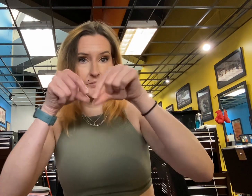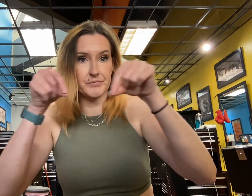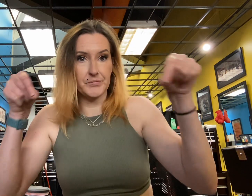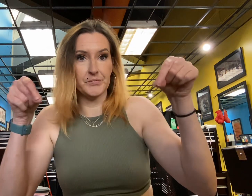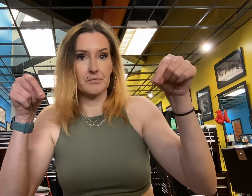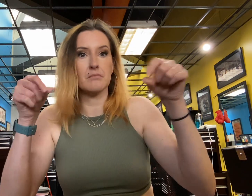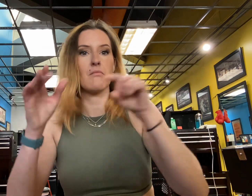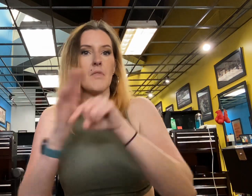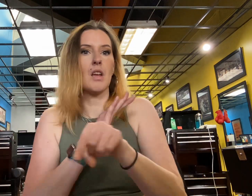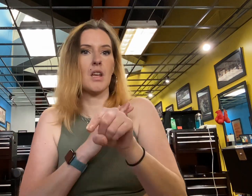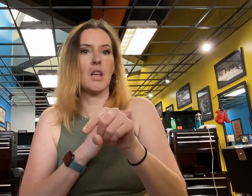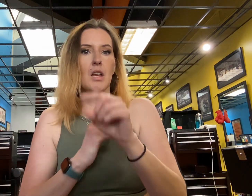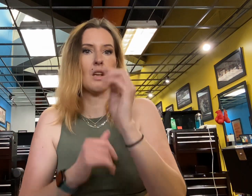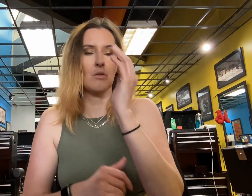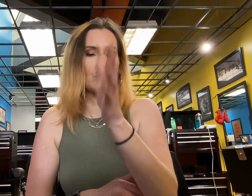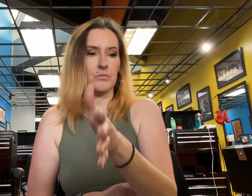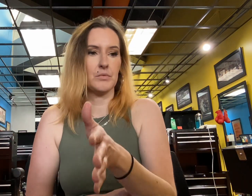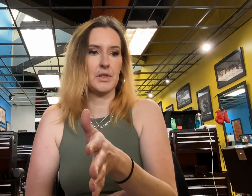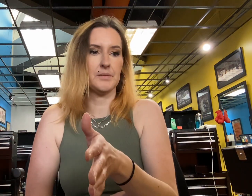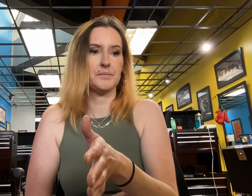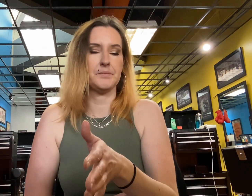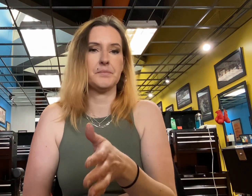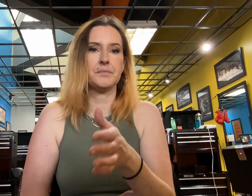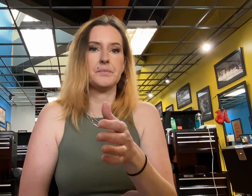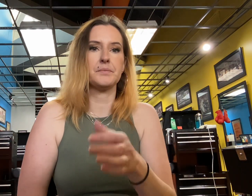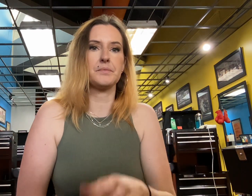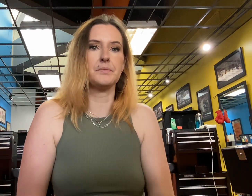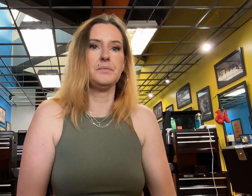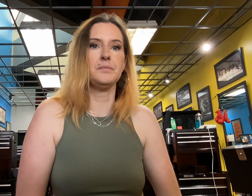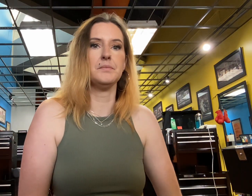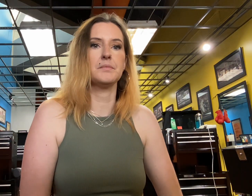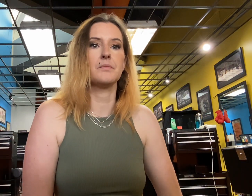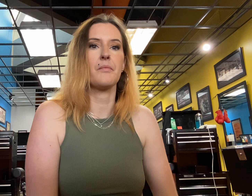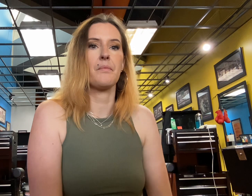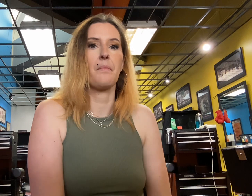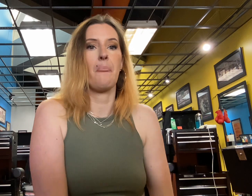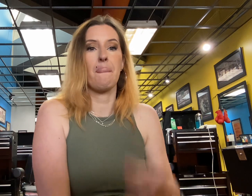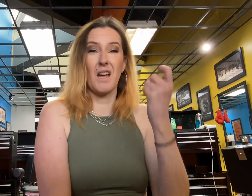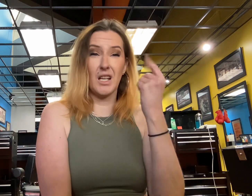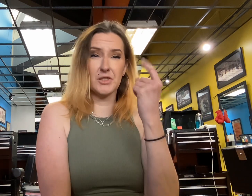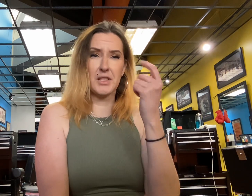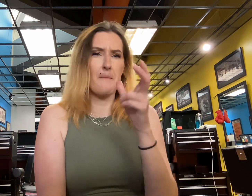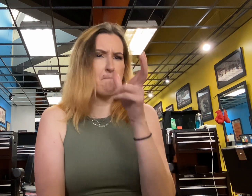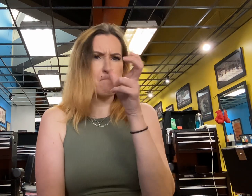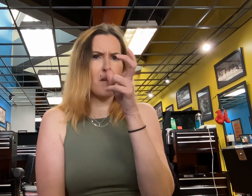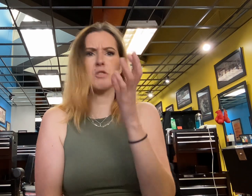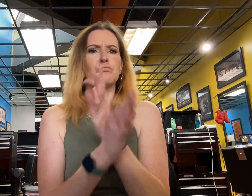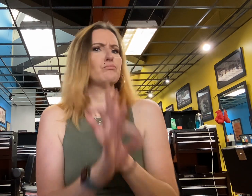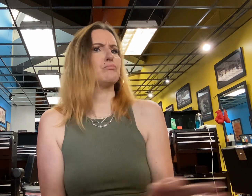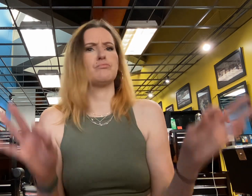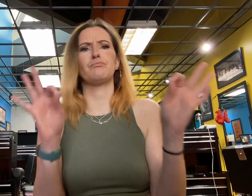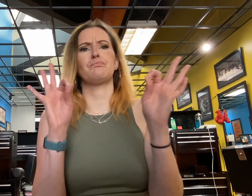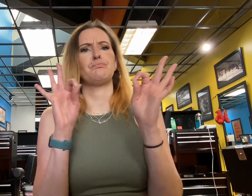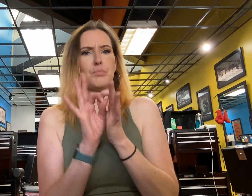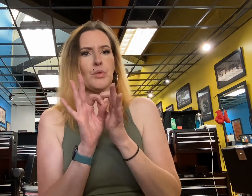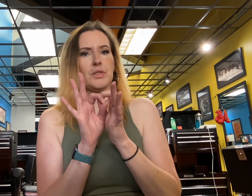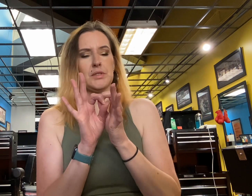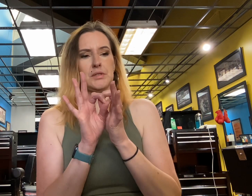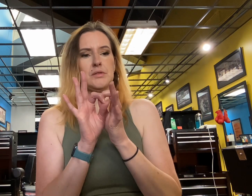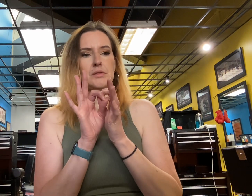insect, and they are the decomposers, they are the pollinators, they are the recyclers of our world, and they create